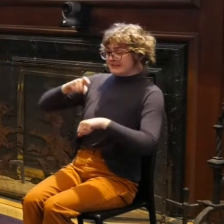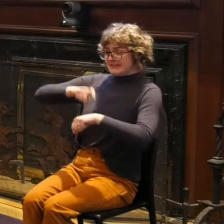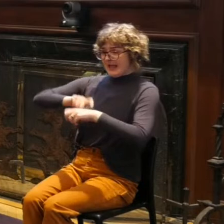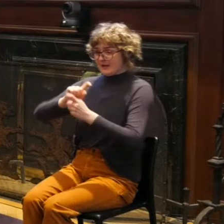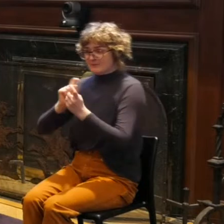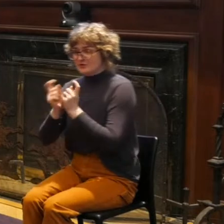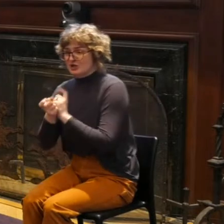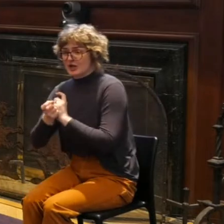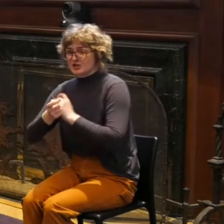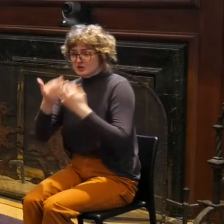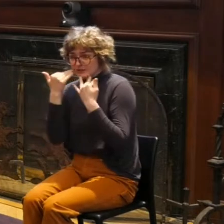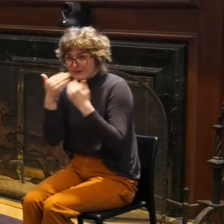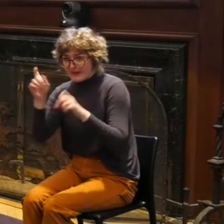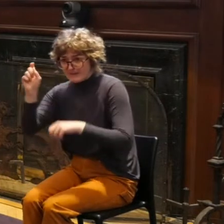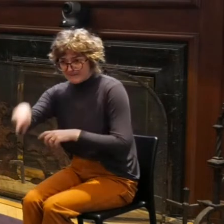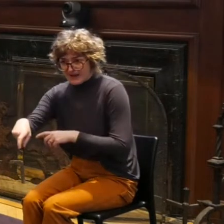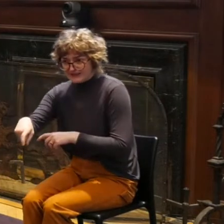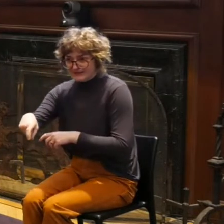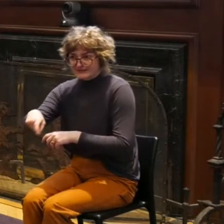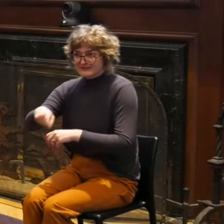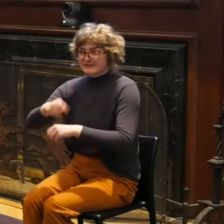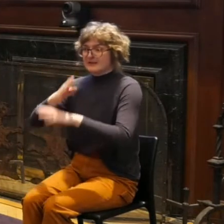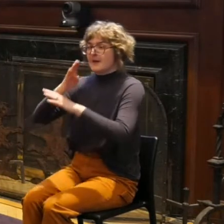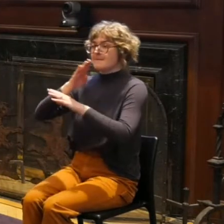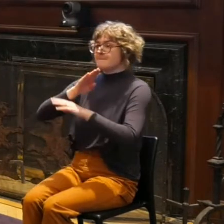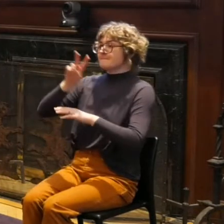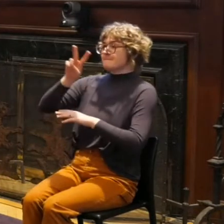I gotta speak. Peace.